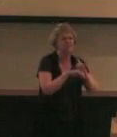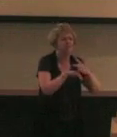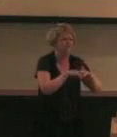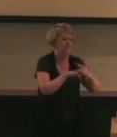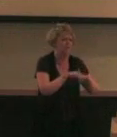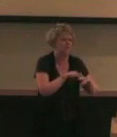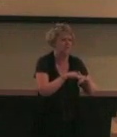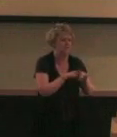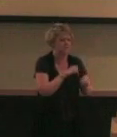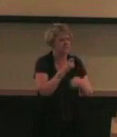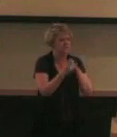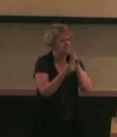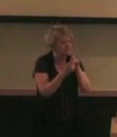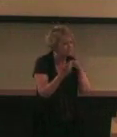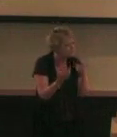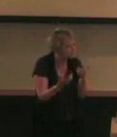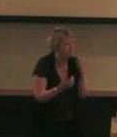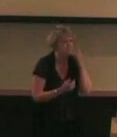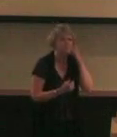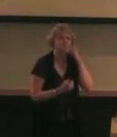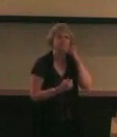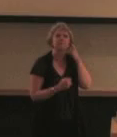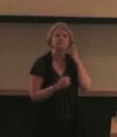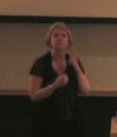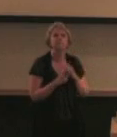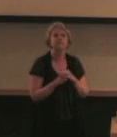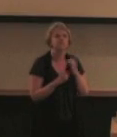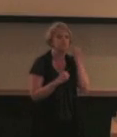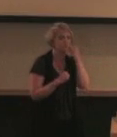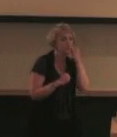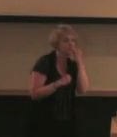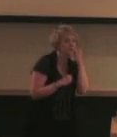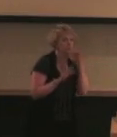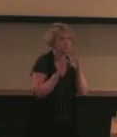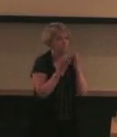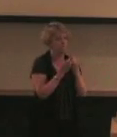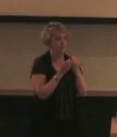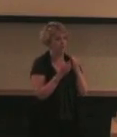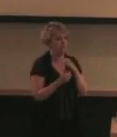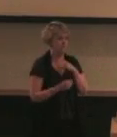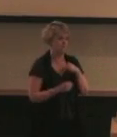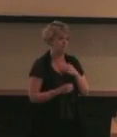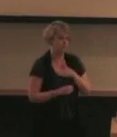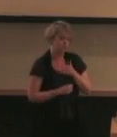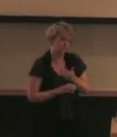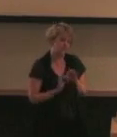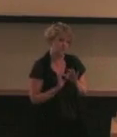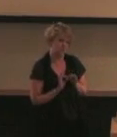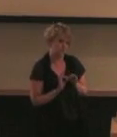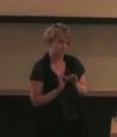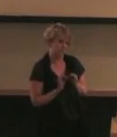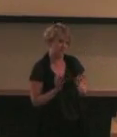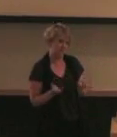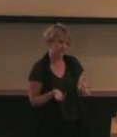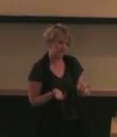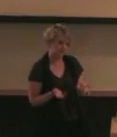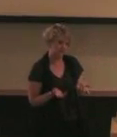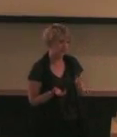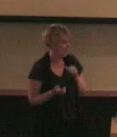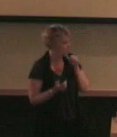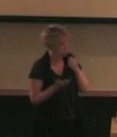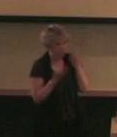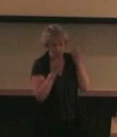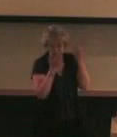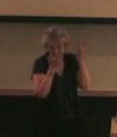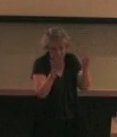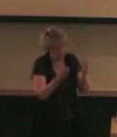available. Specifically, let's say you have a family member that's willing to interpret for you. I wouldn't recommend